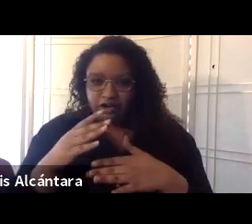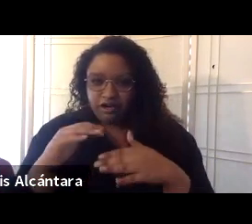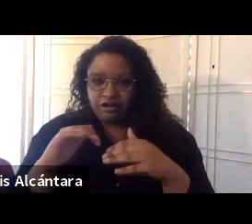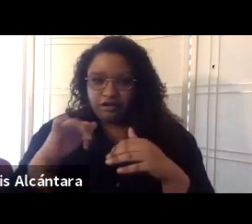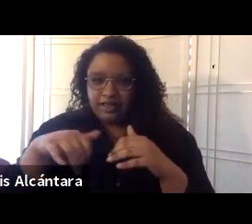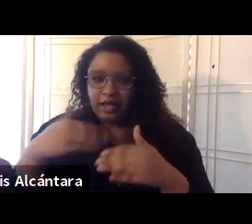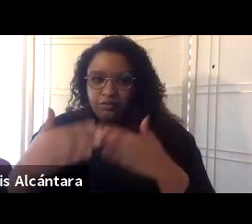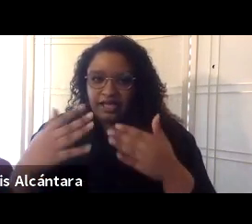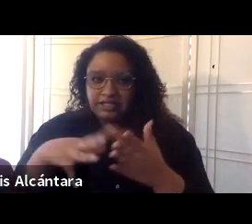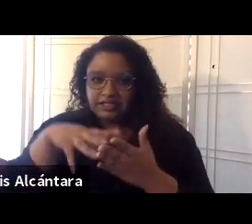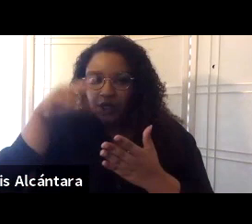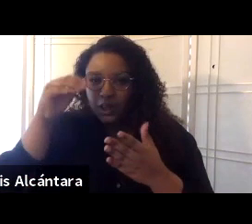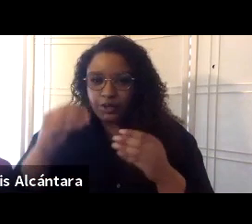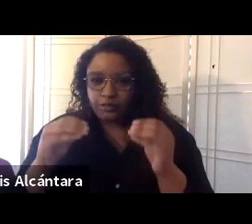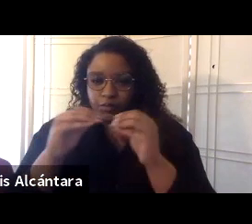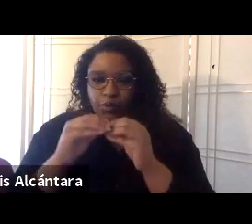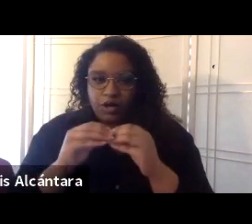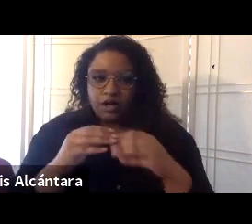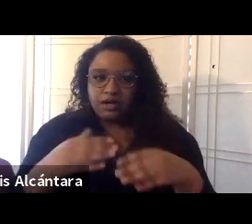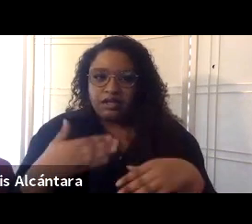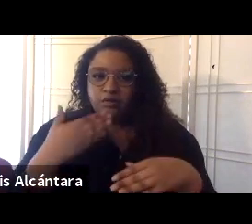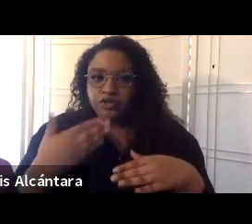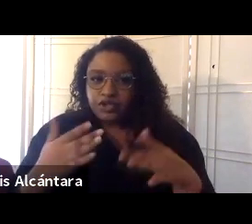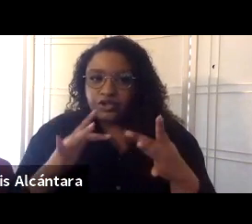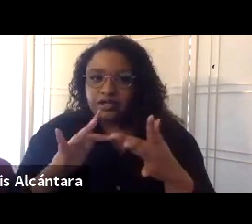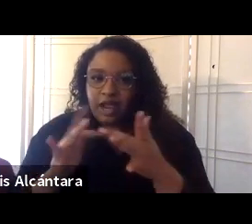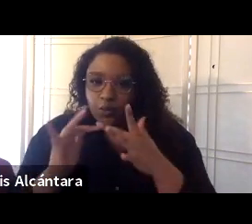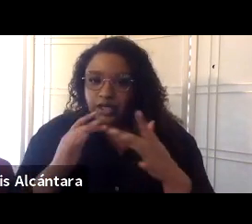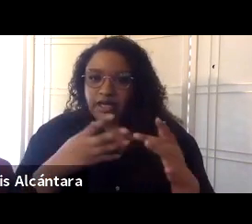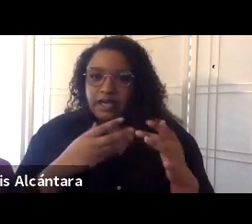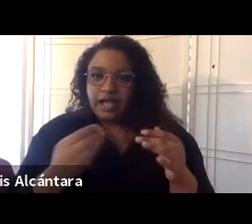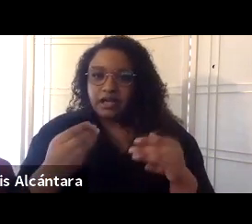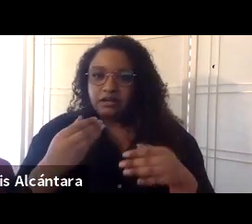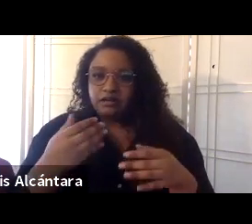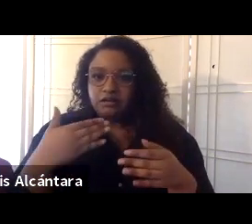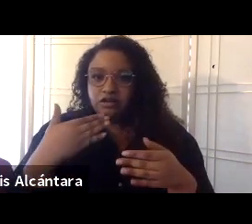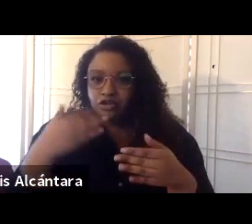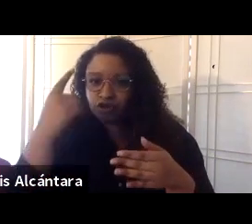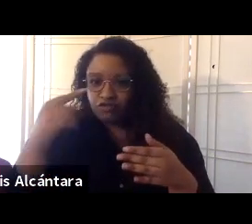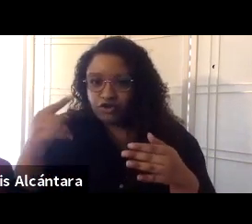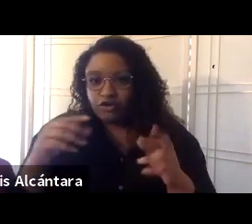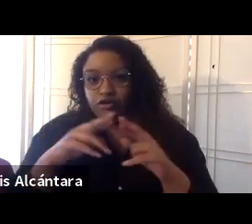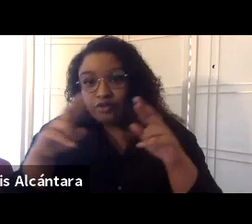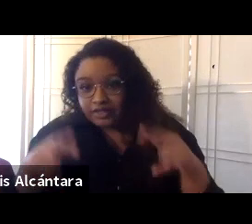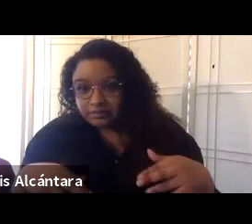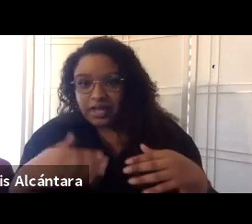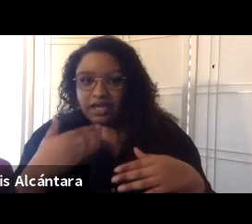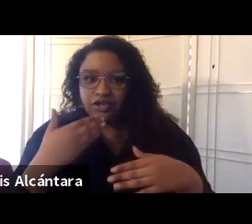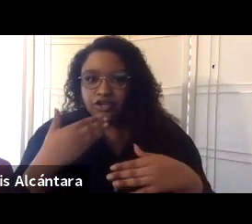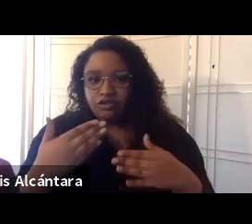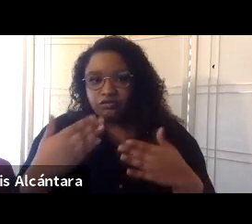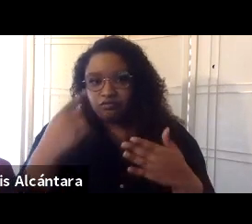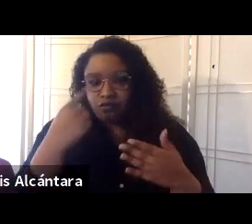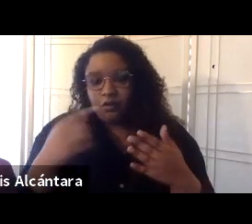imagine with my major and experiences, what a wonderful opportunity that was for me to be able to network and build